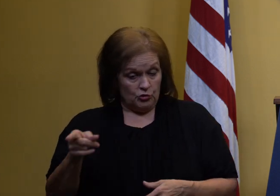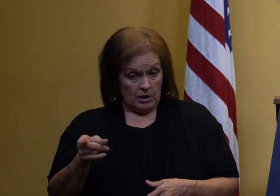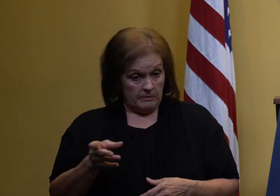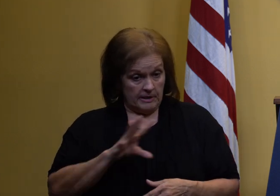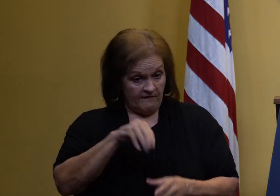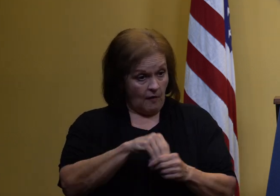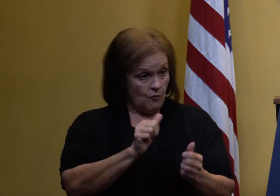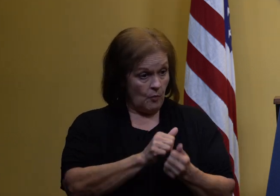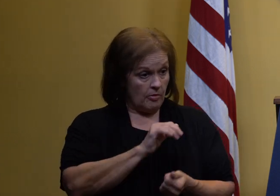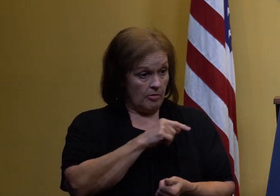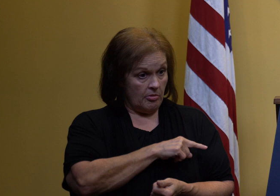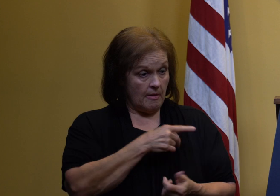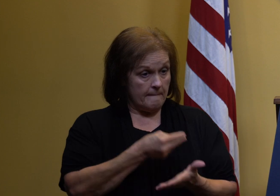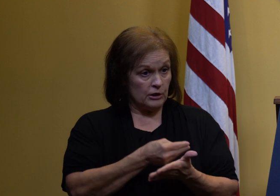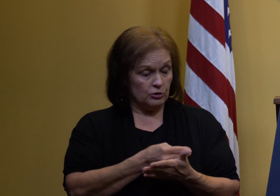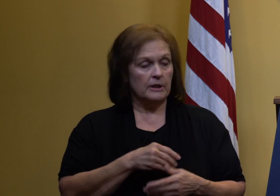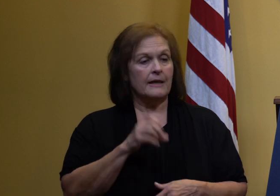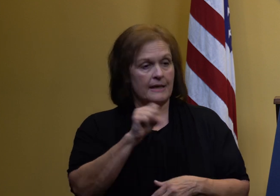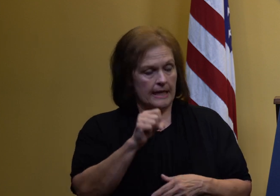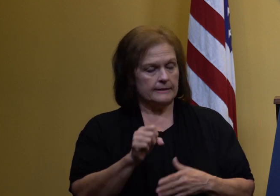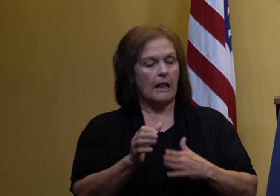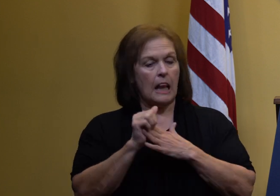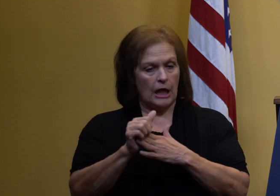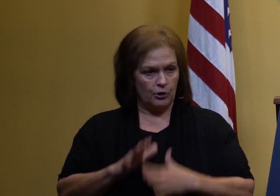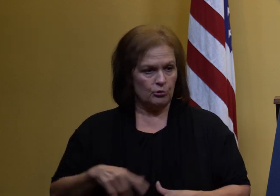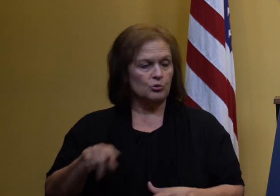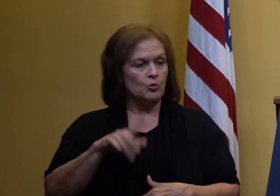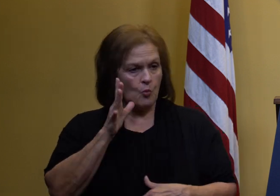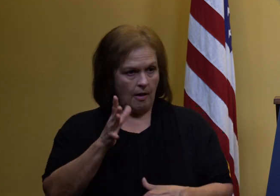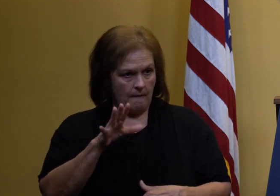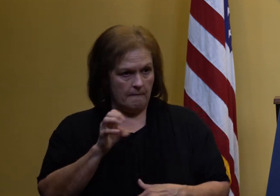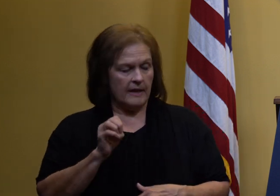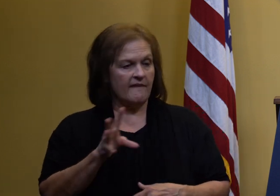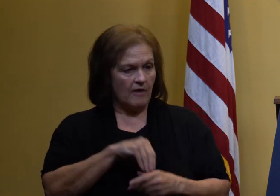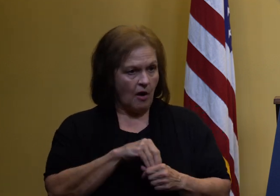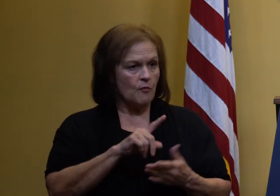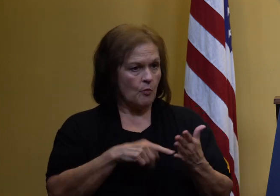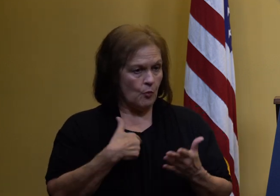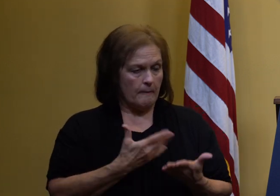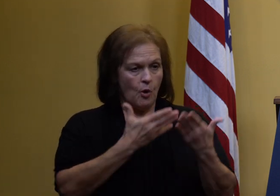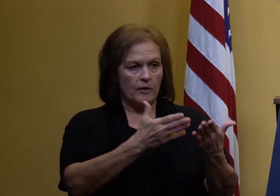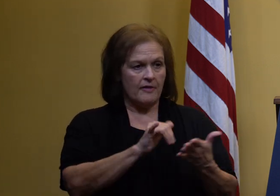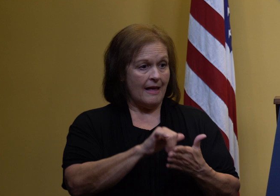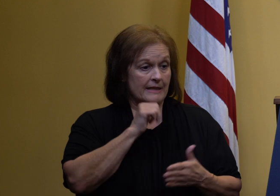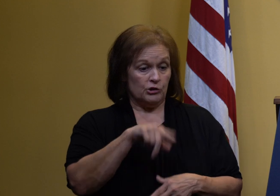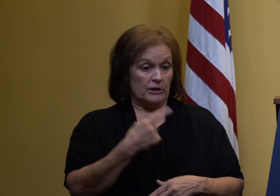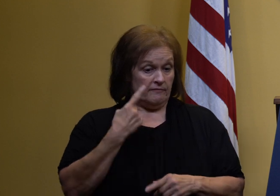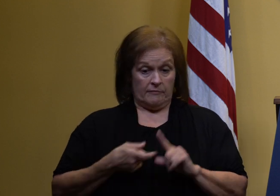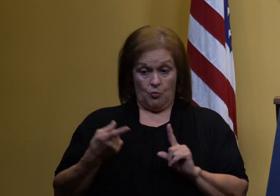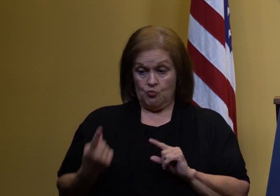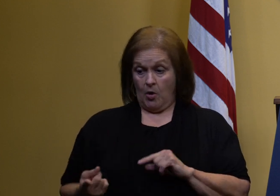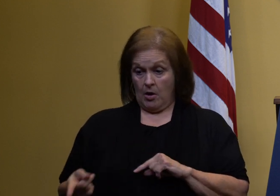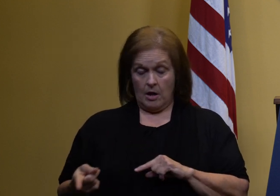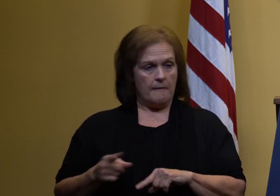propose? So, of course, leadership will have input in what is proposed, and that doesn't just come from one.